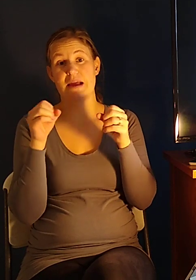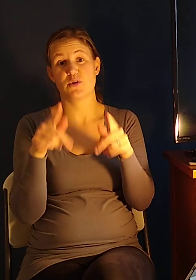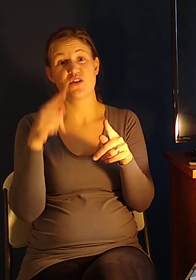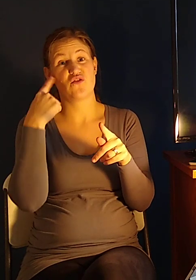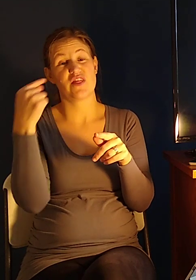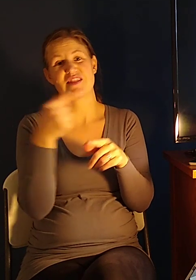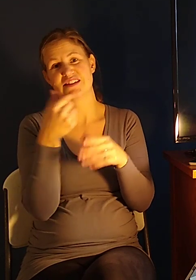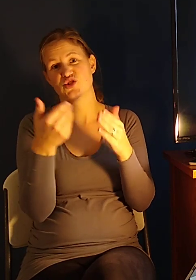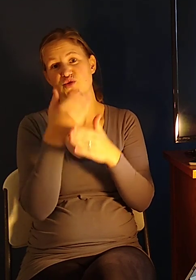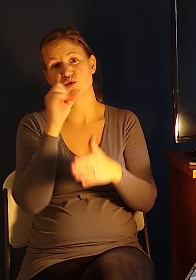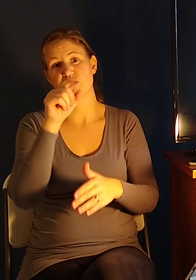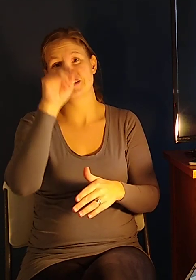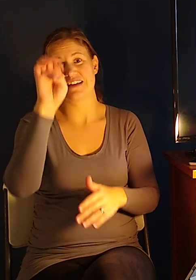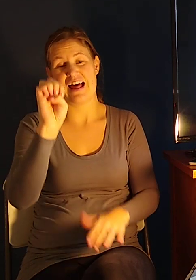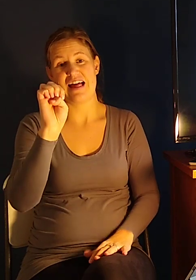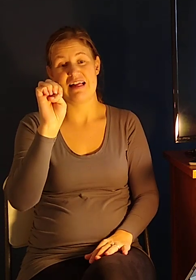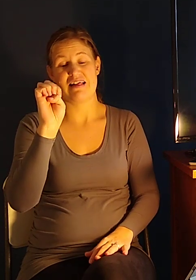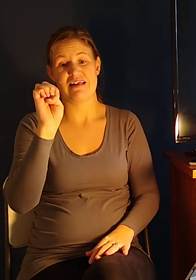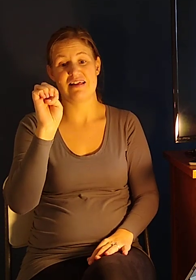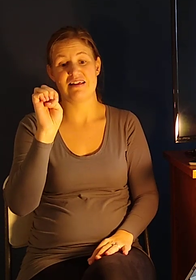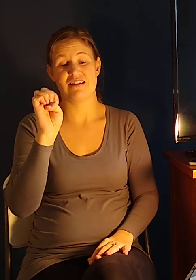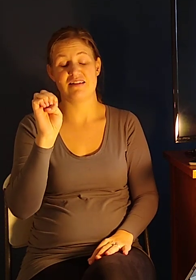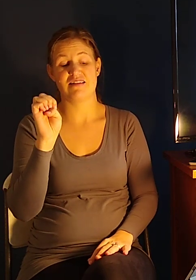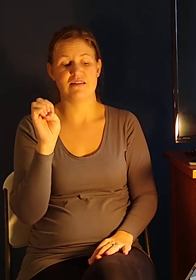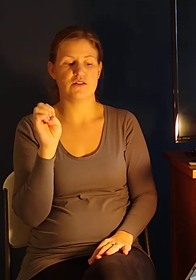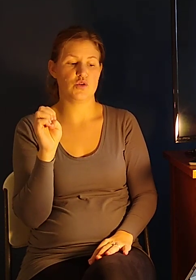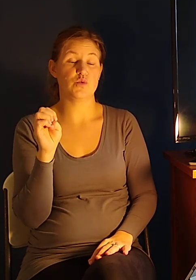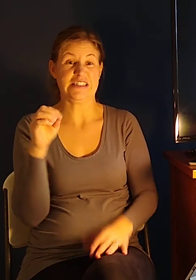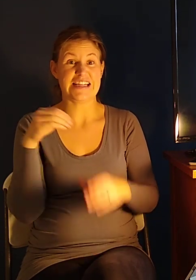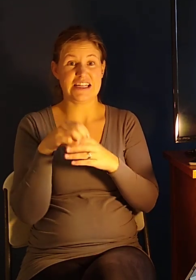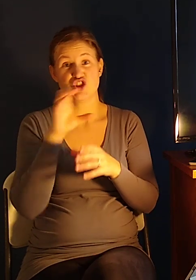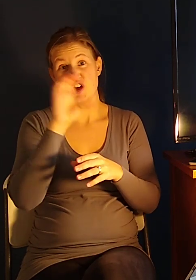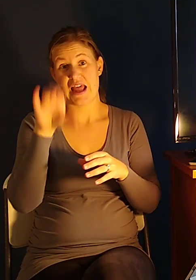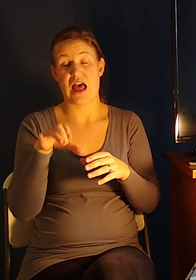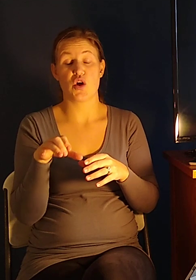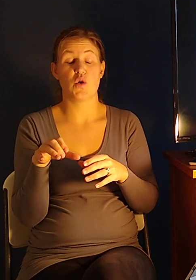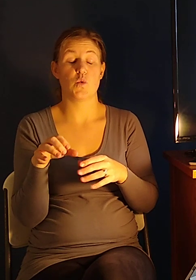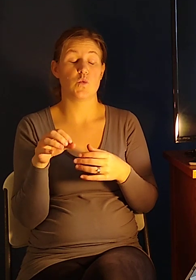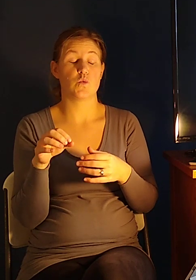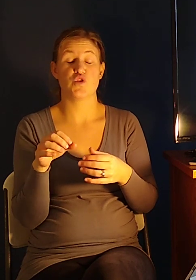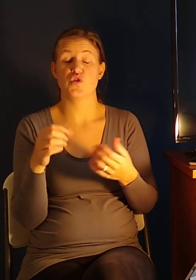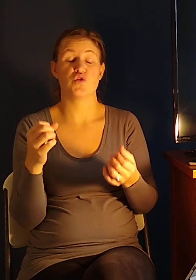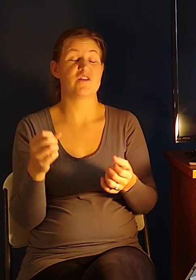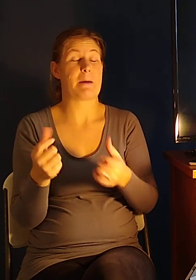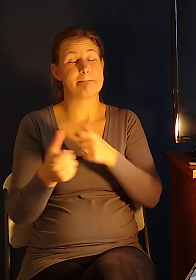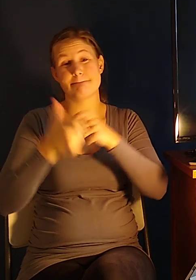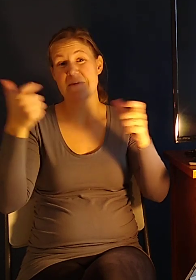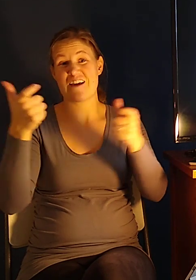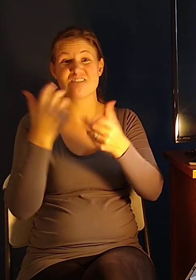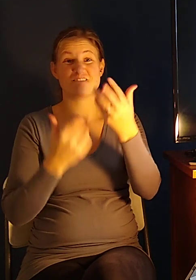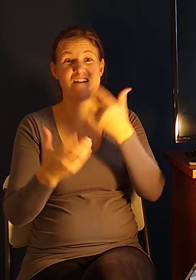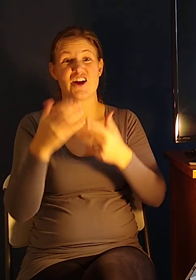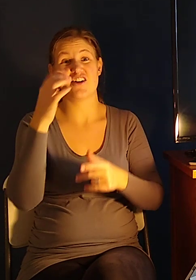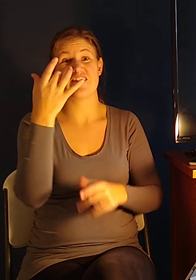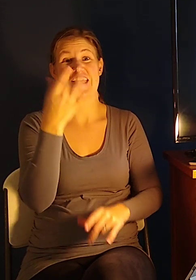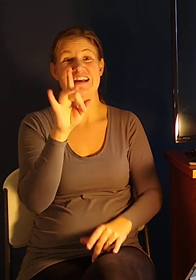new style of architecture to take off was in Chicago, where this great Chicago fire of 1871